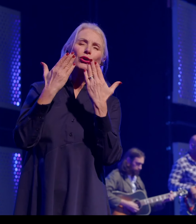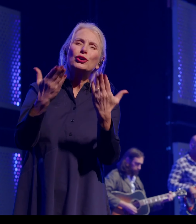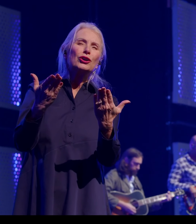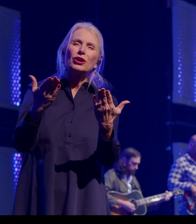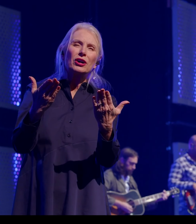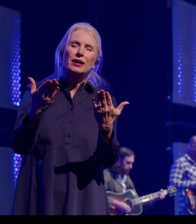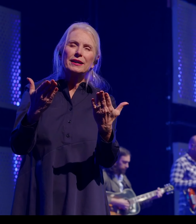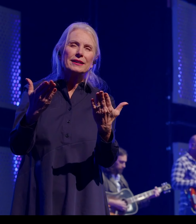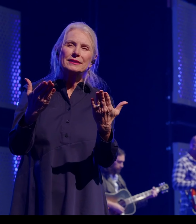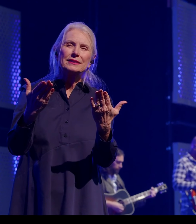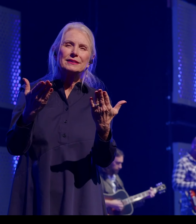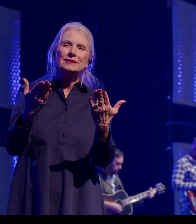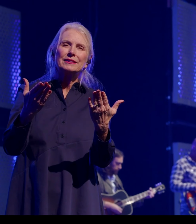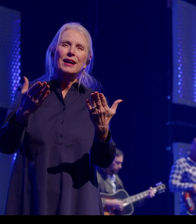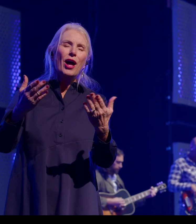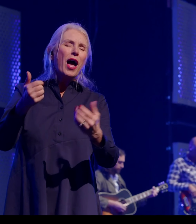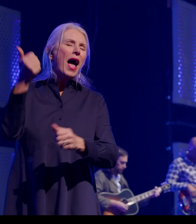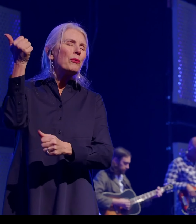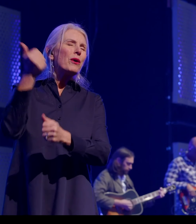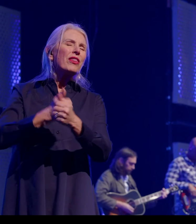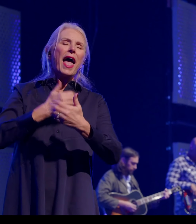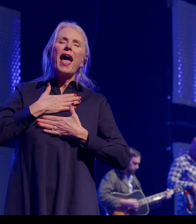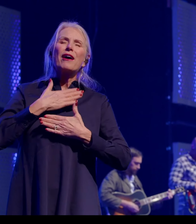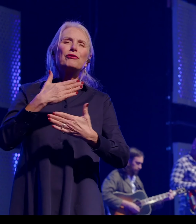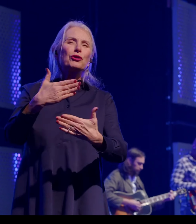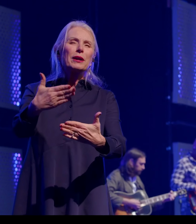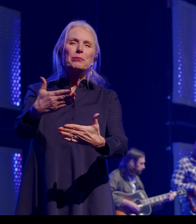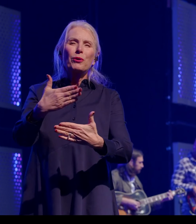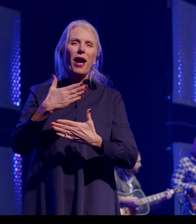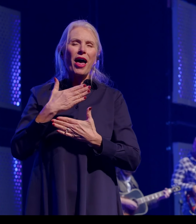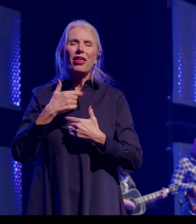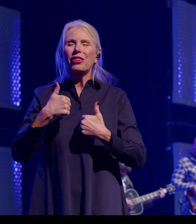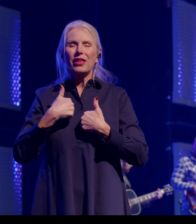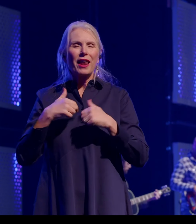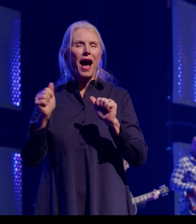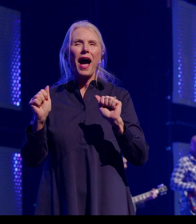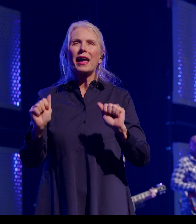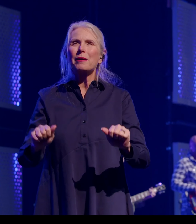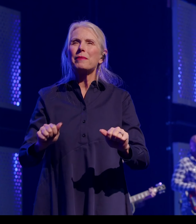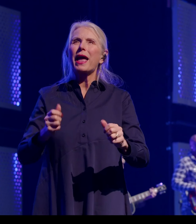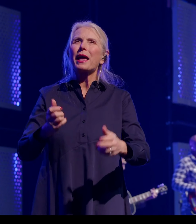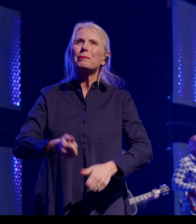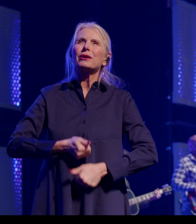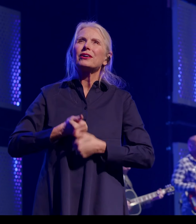good. With every breath that I am